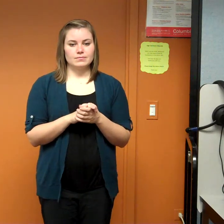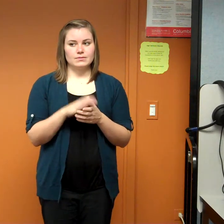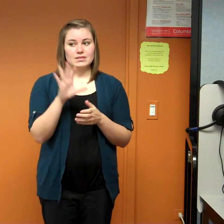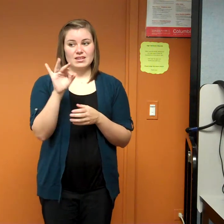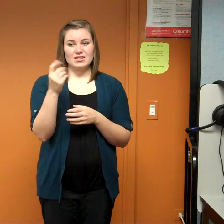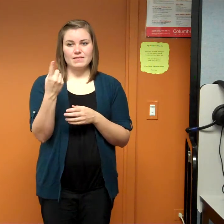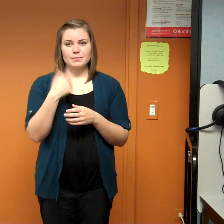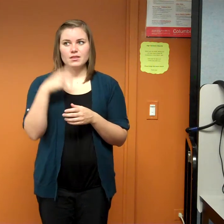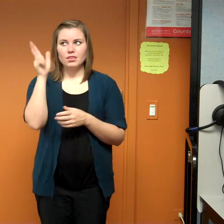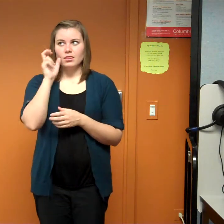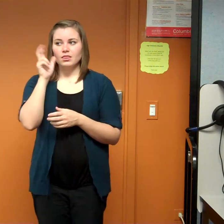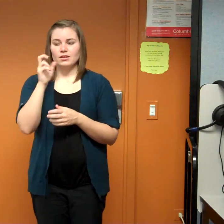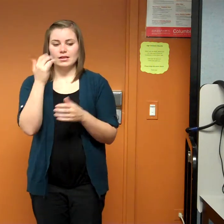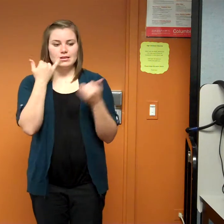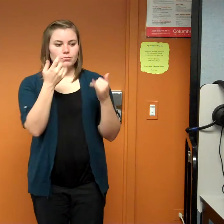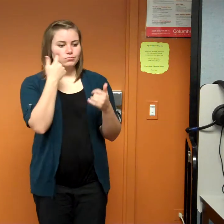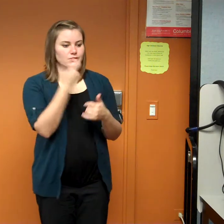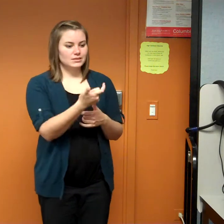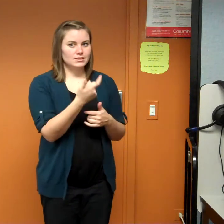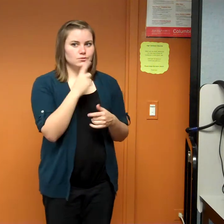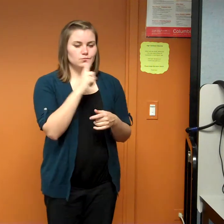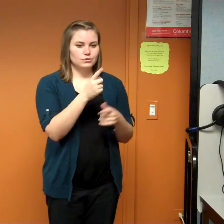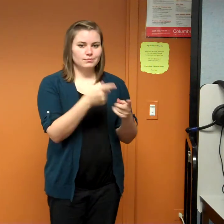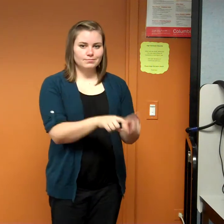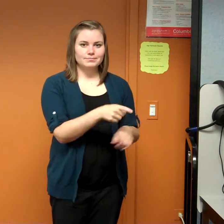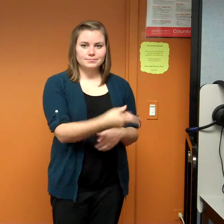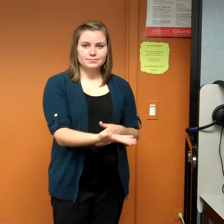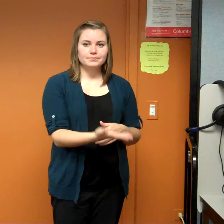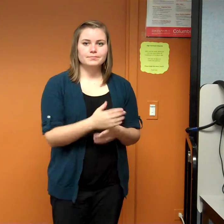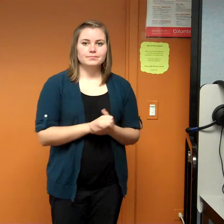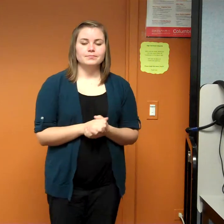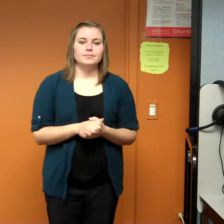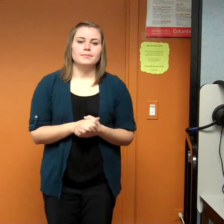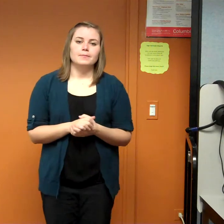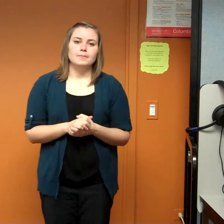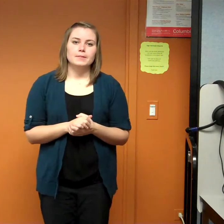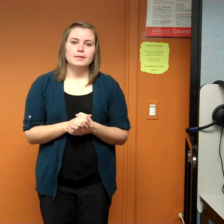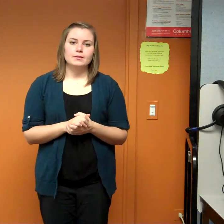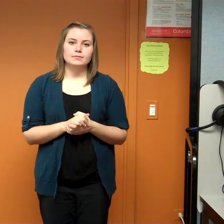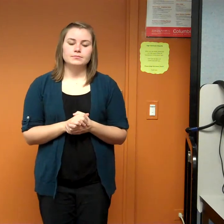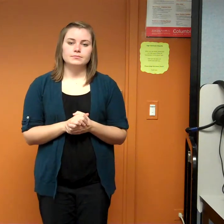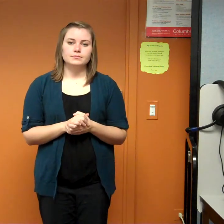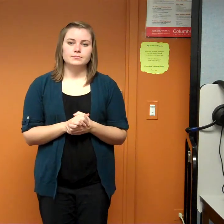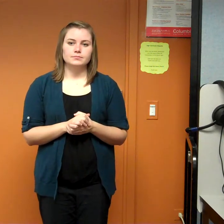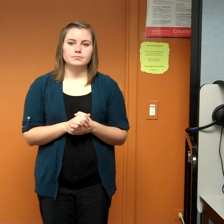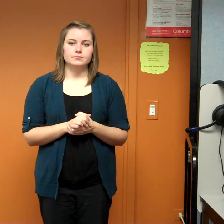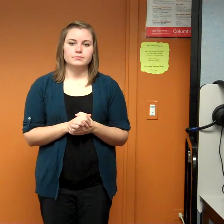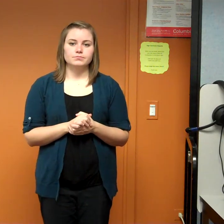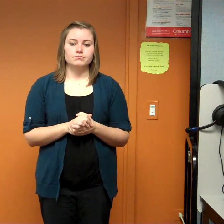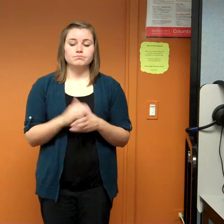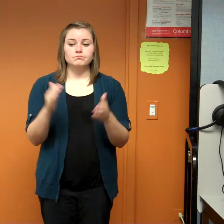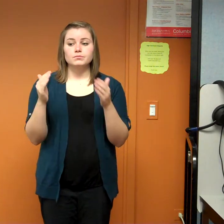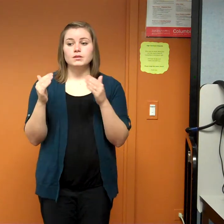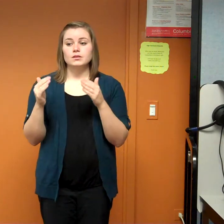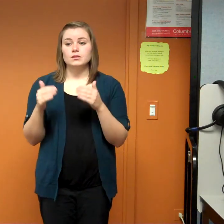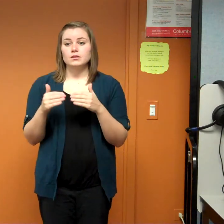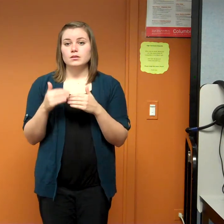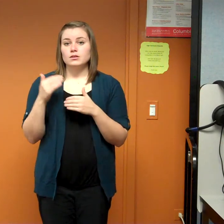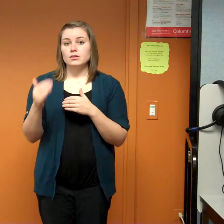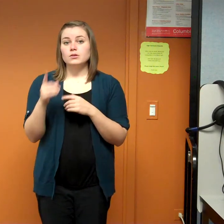life in a way that I never thought I could, actually seeing it. And then also we went to the Empire State Building on a